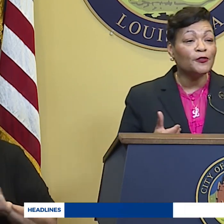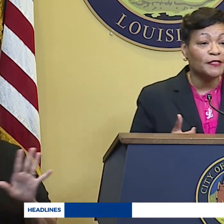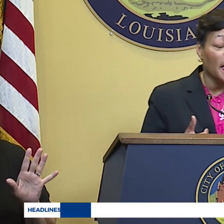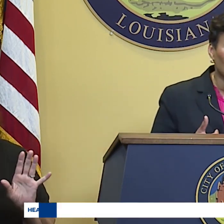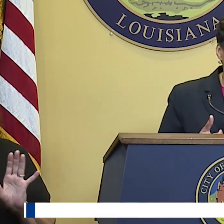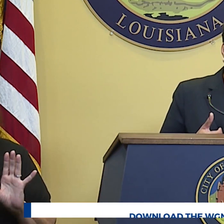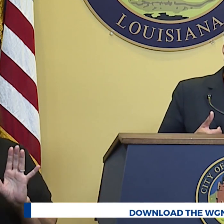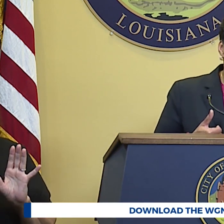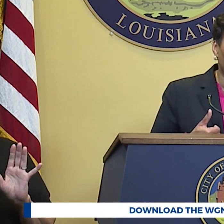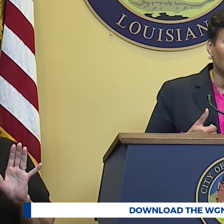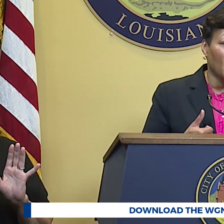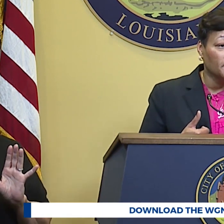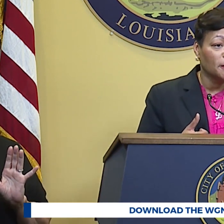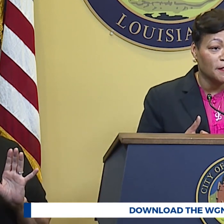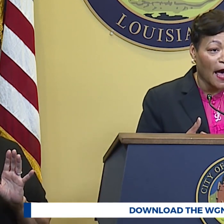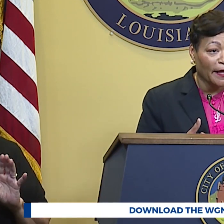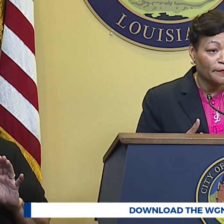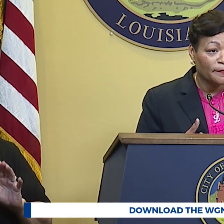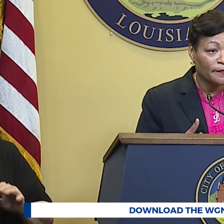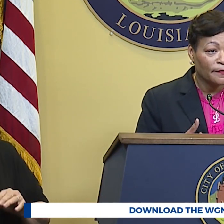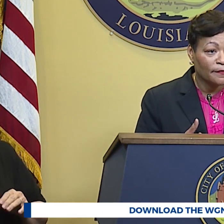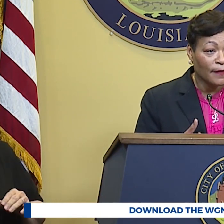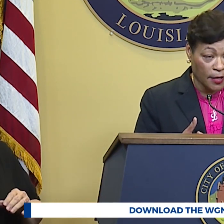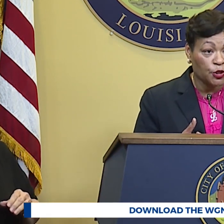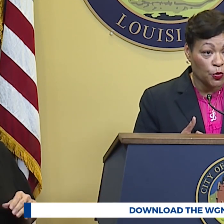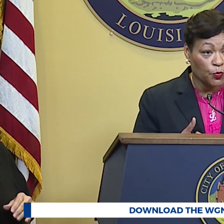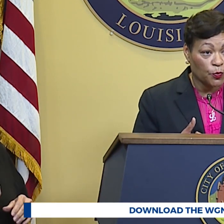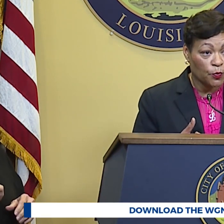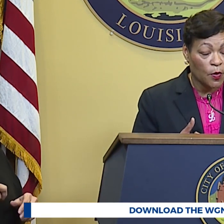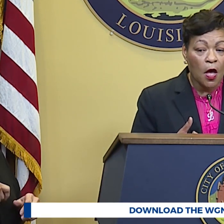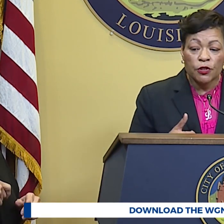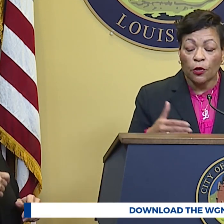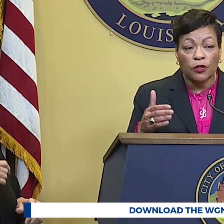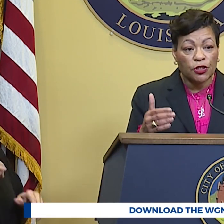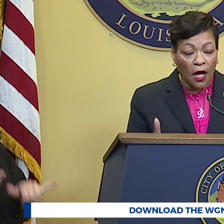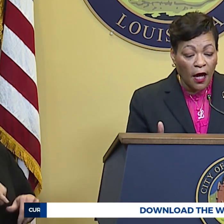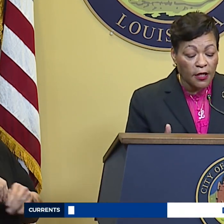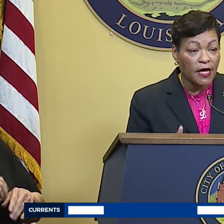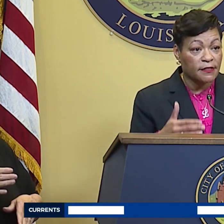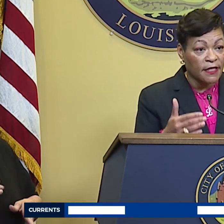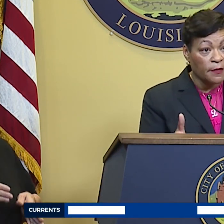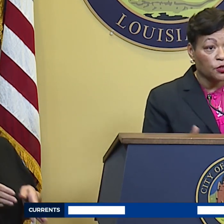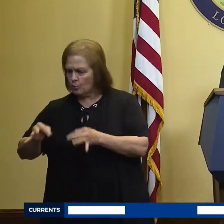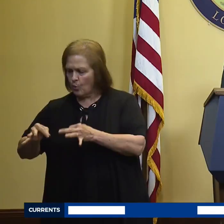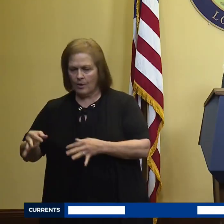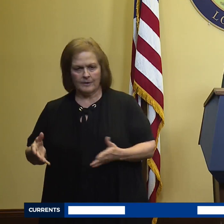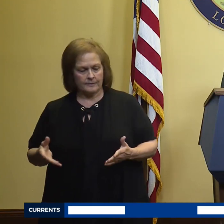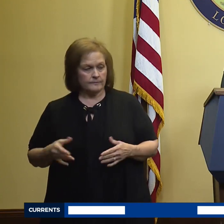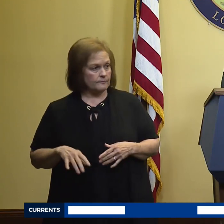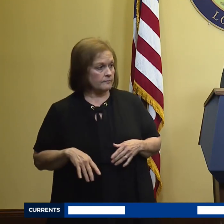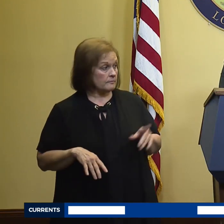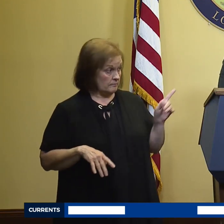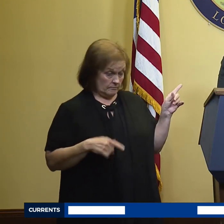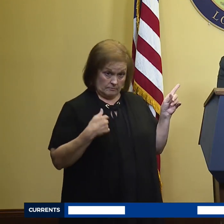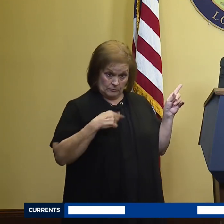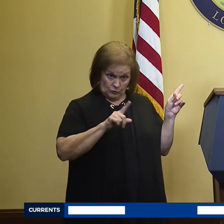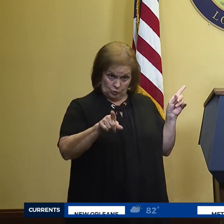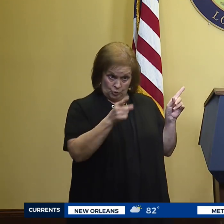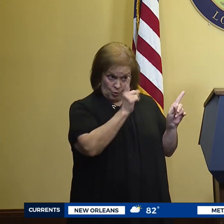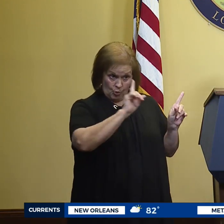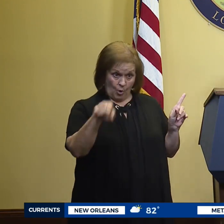I understand what staying in my lane looks like. Cantrell says she would not attend the hearings. Oh, no.